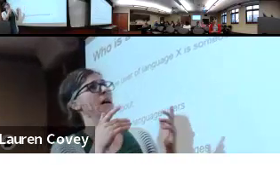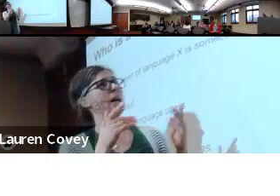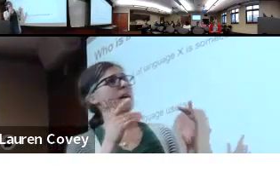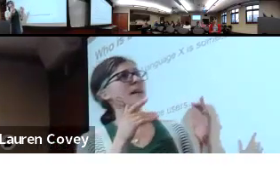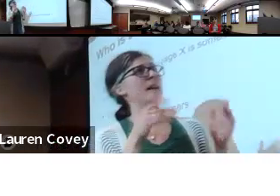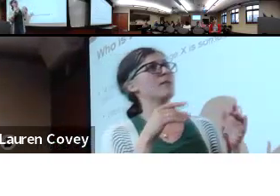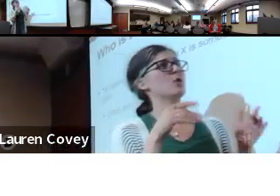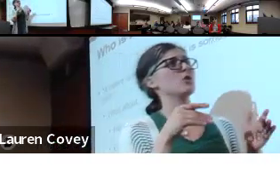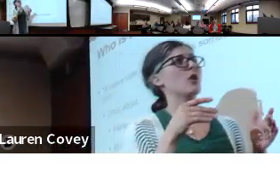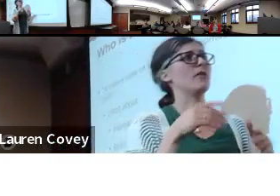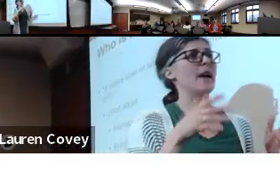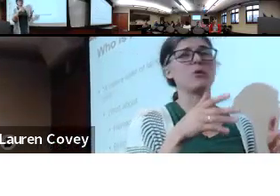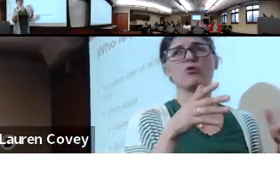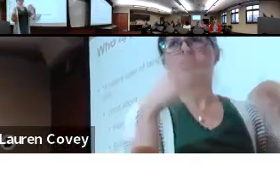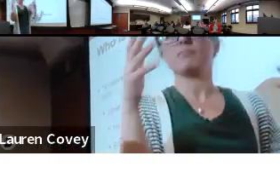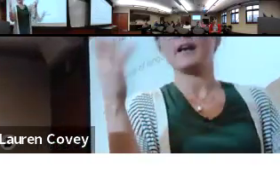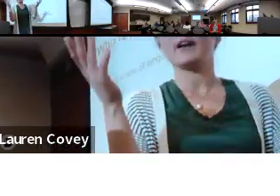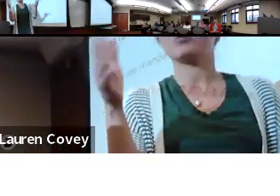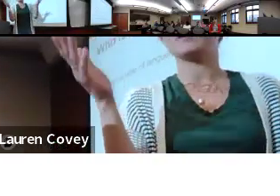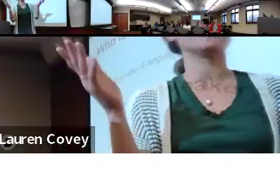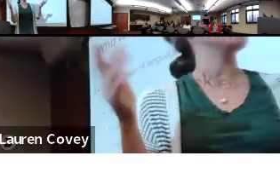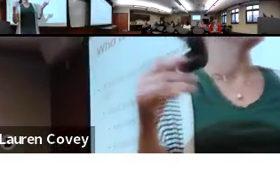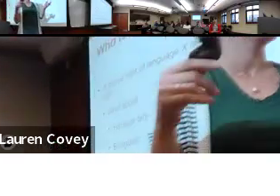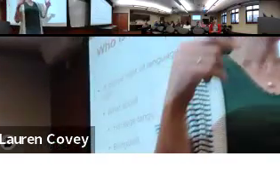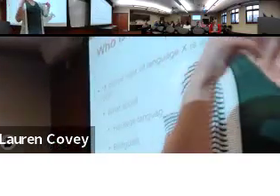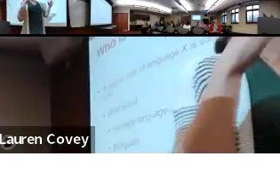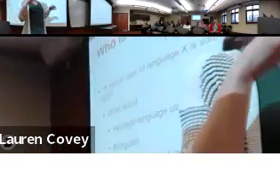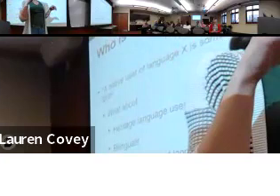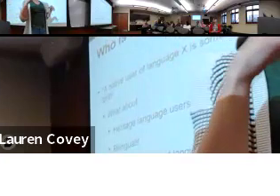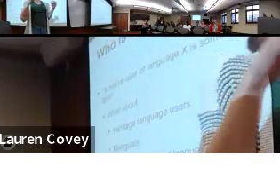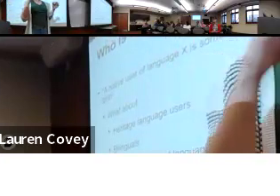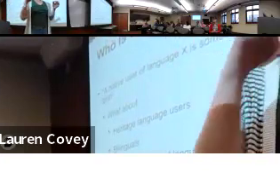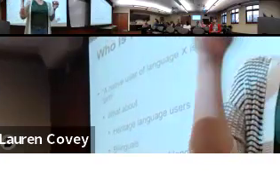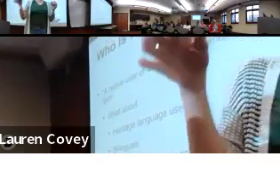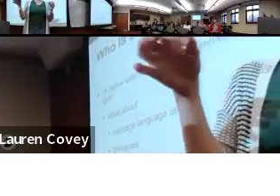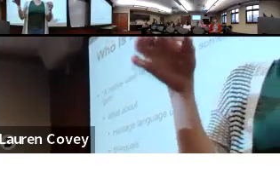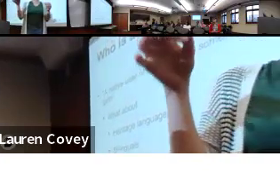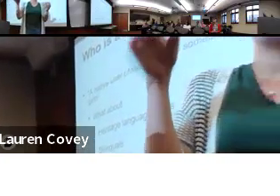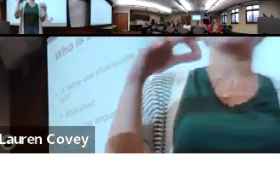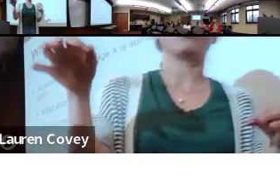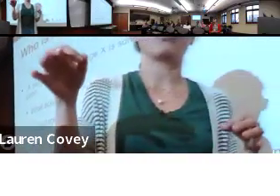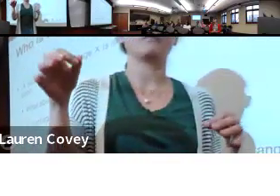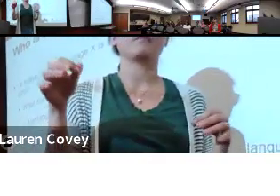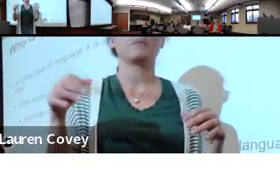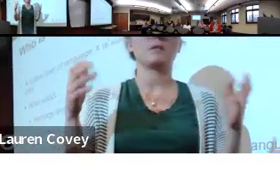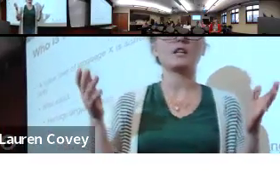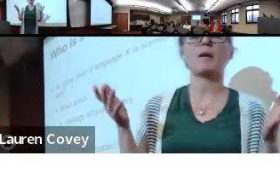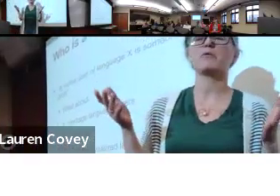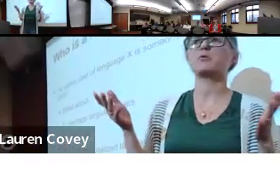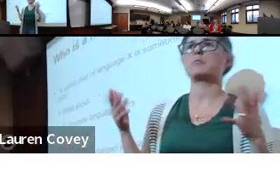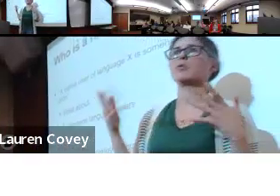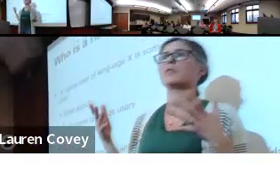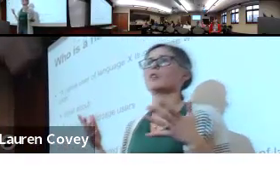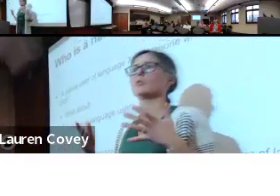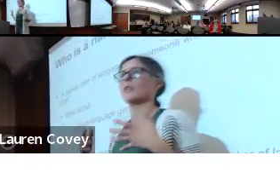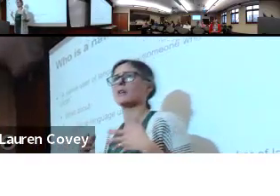like a native user of language XYZ is somebody who has learned that language from birth. That's